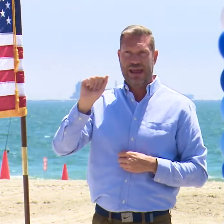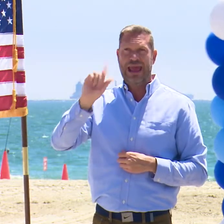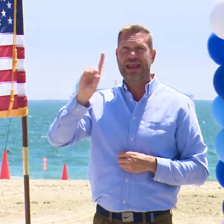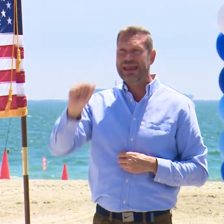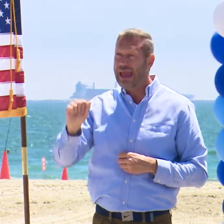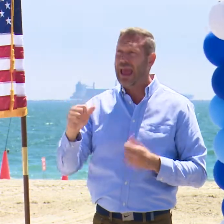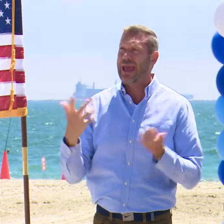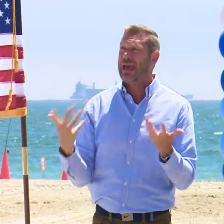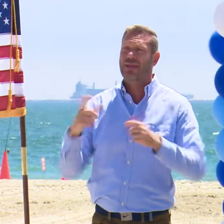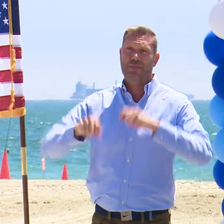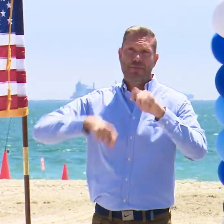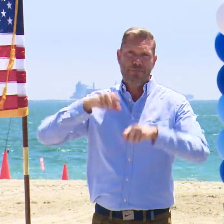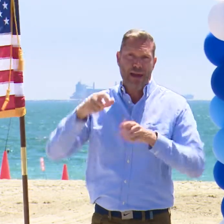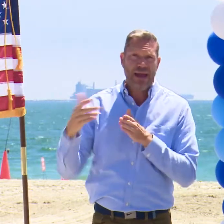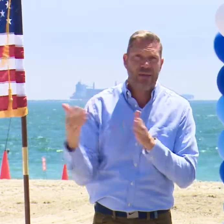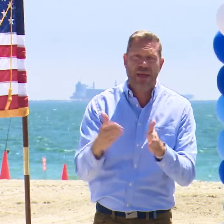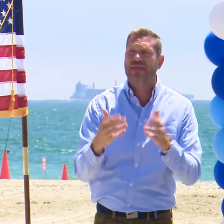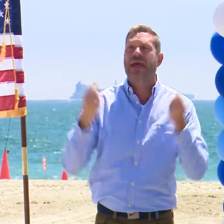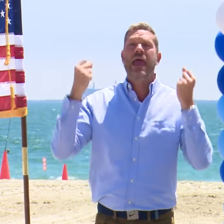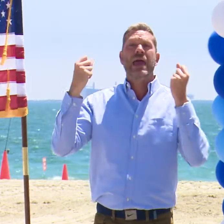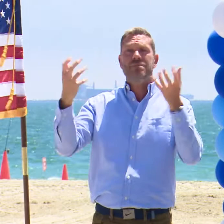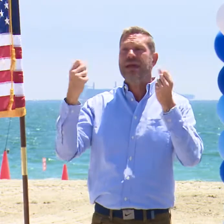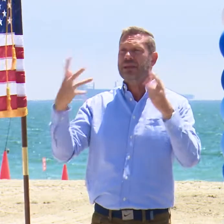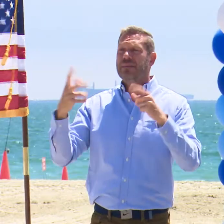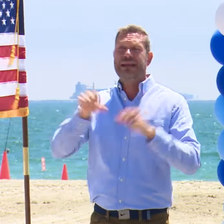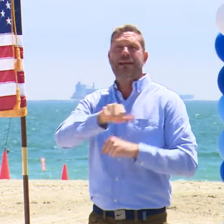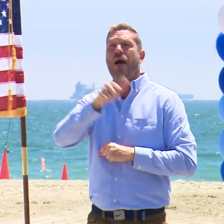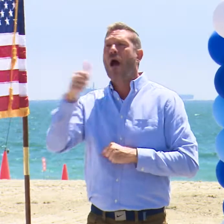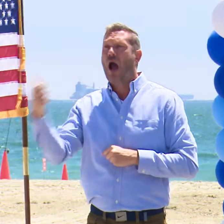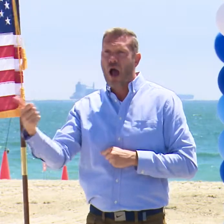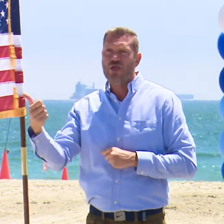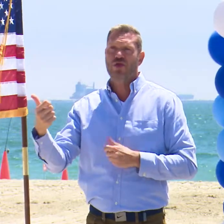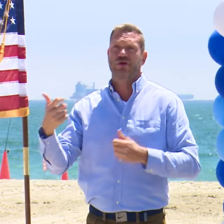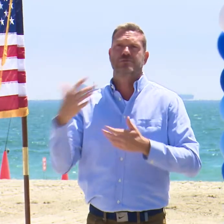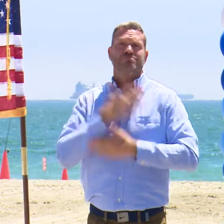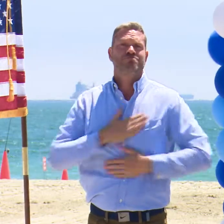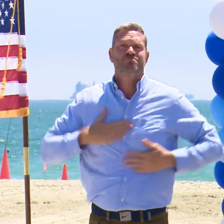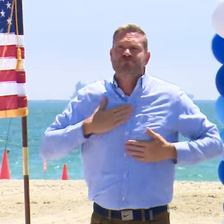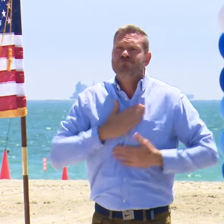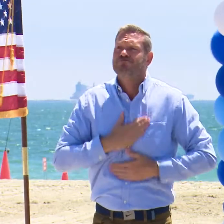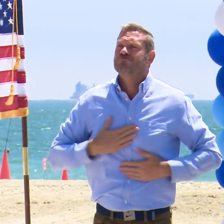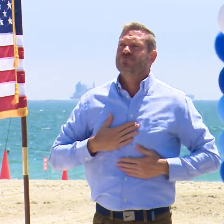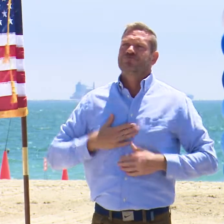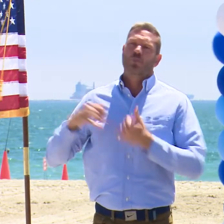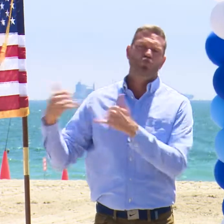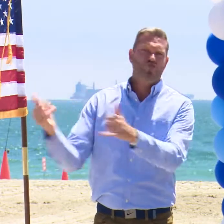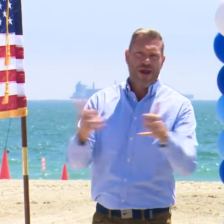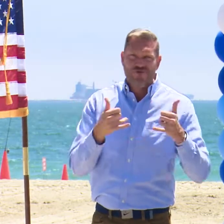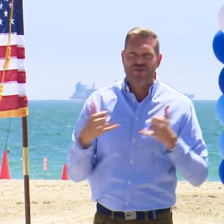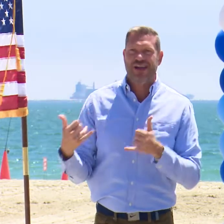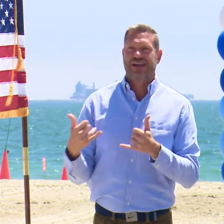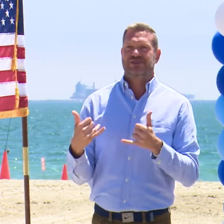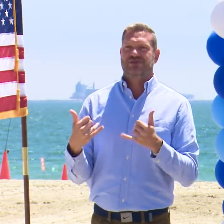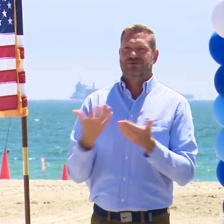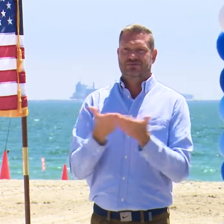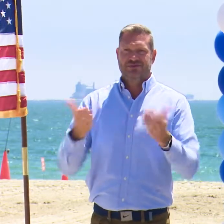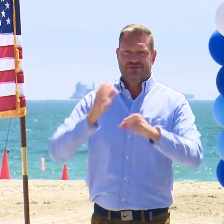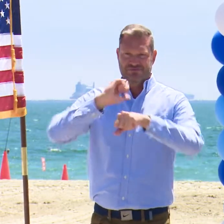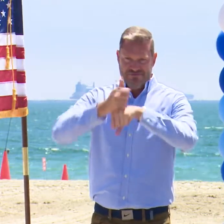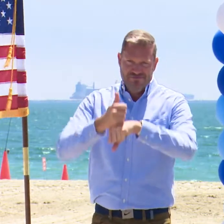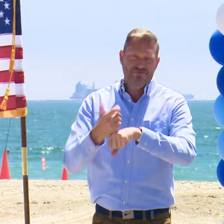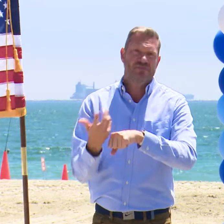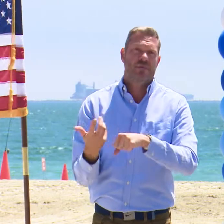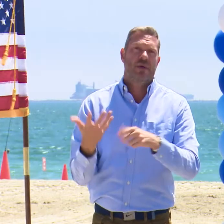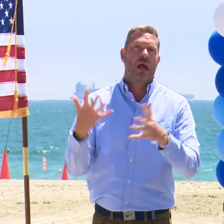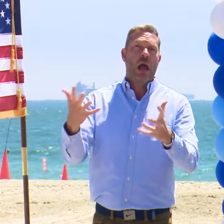other recreational enhancements that we continue to do. And more is on the way. I wanted to take a moment and thank my